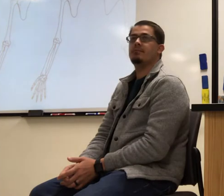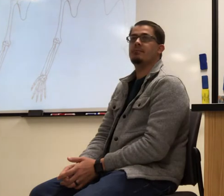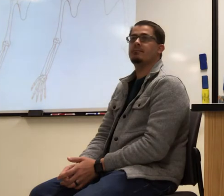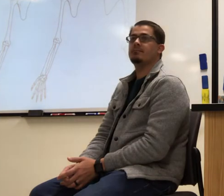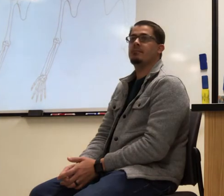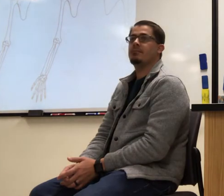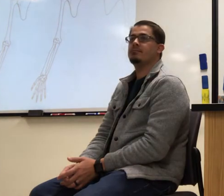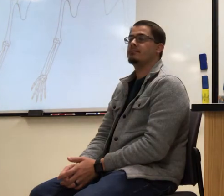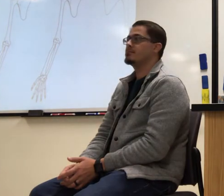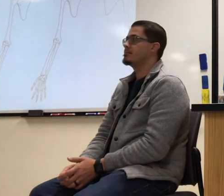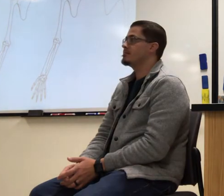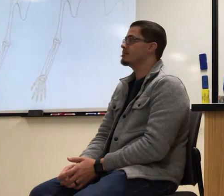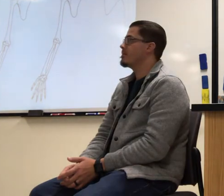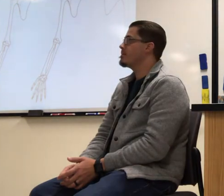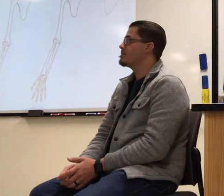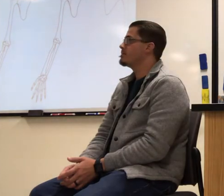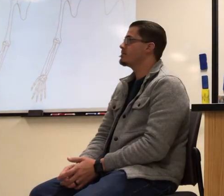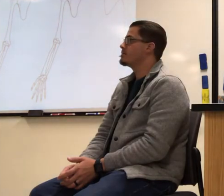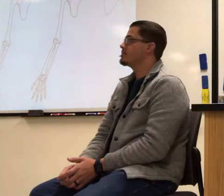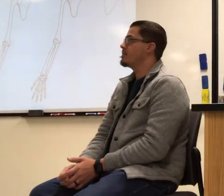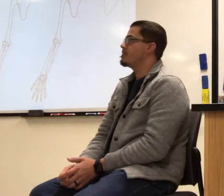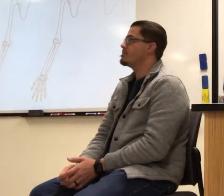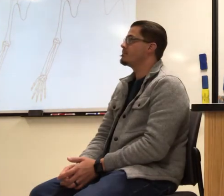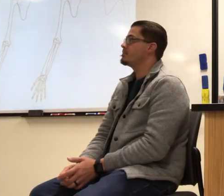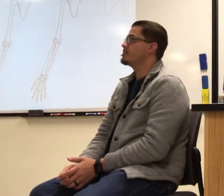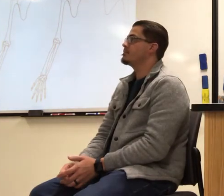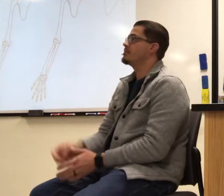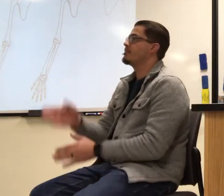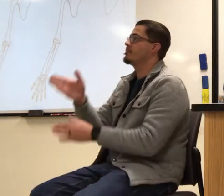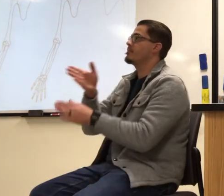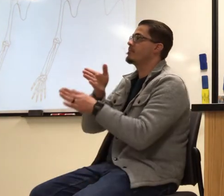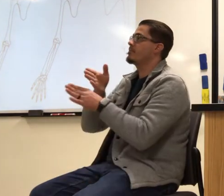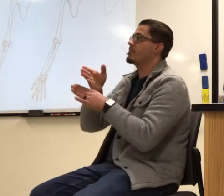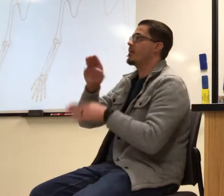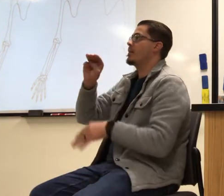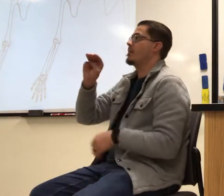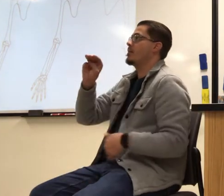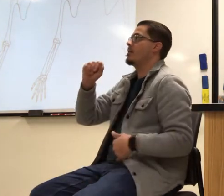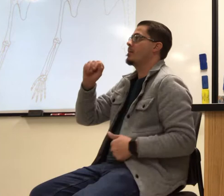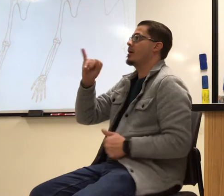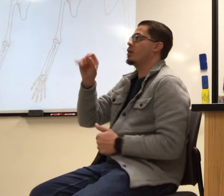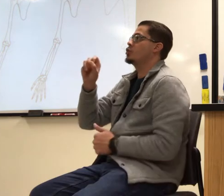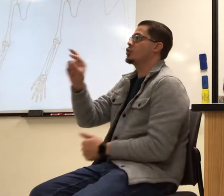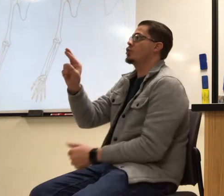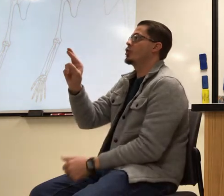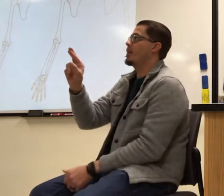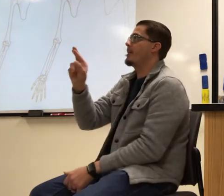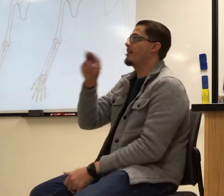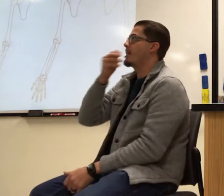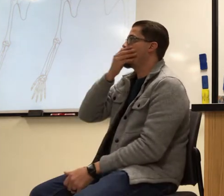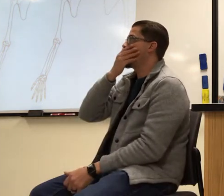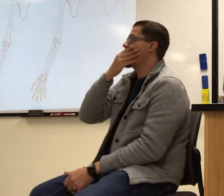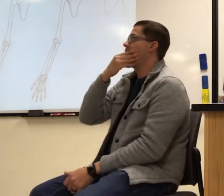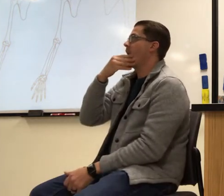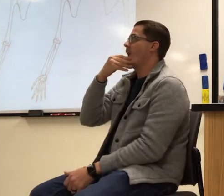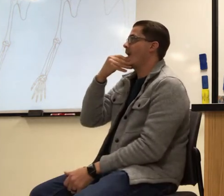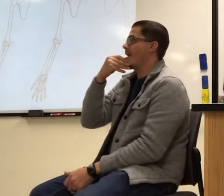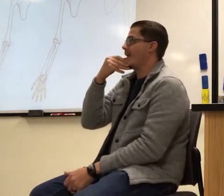Let me write it on the board. Major, and let me get a pen that works.